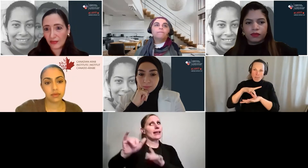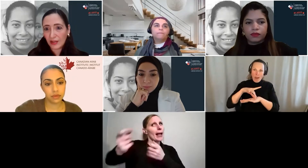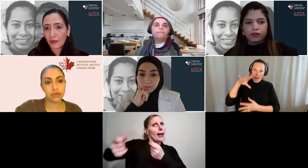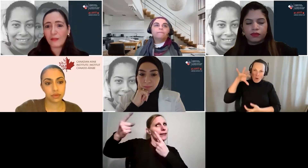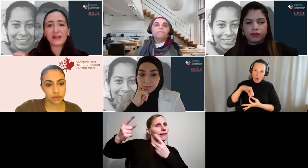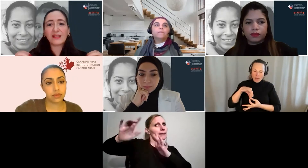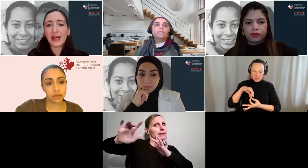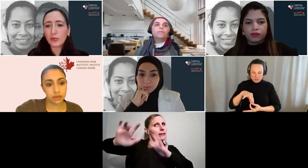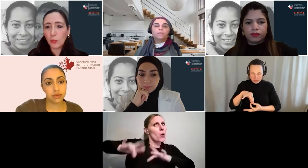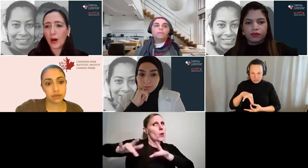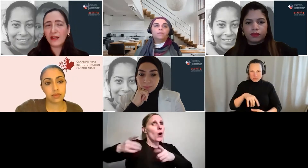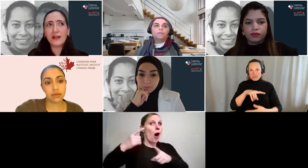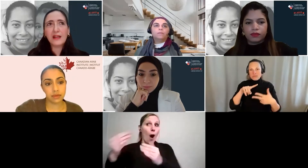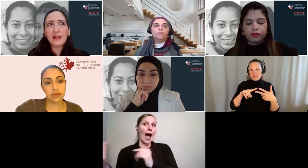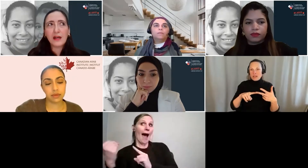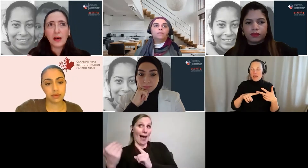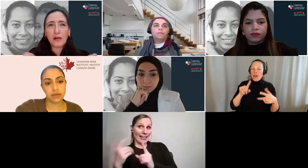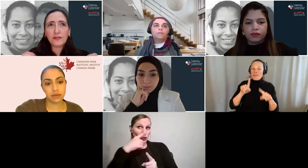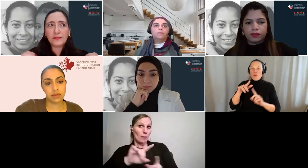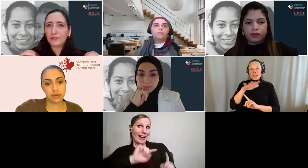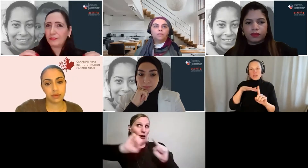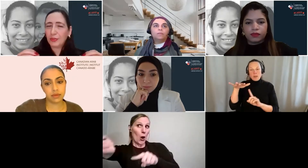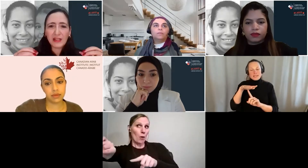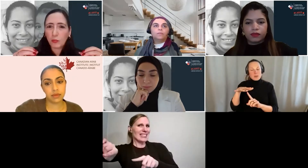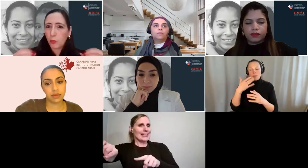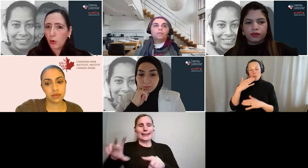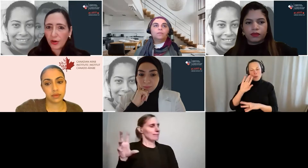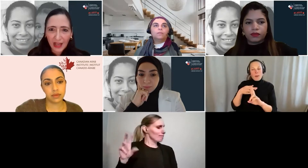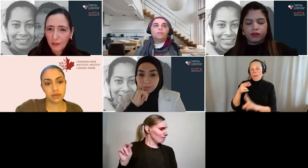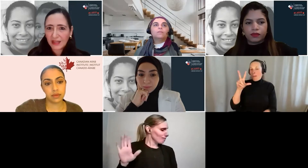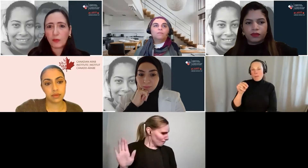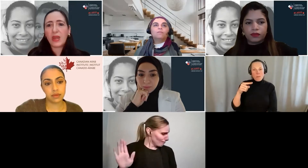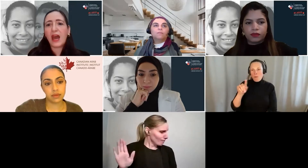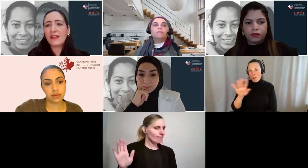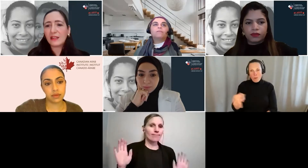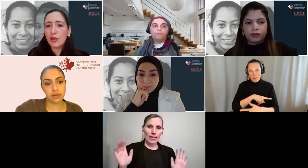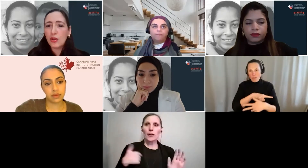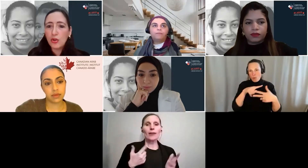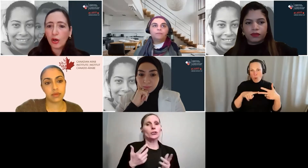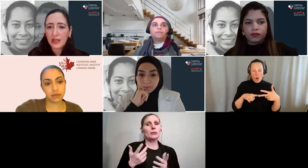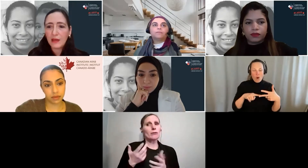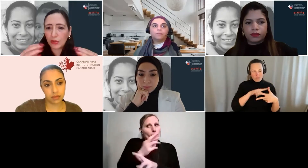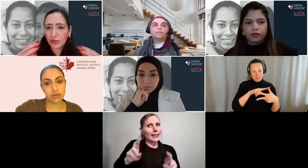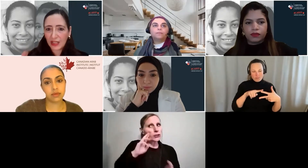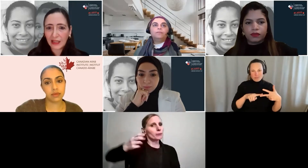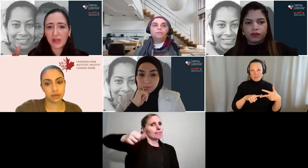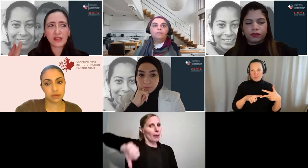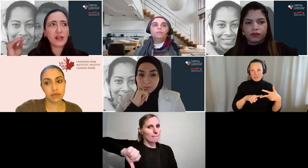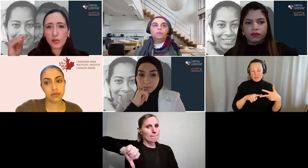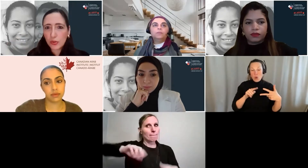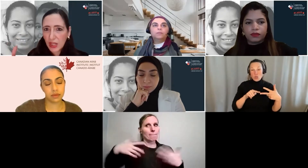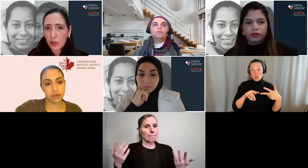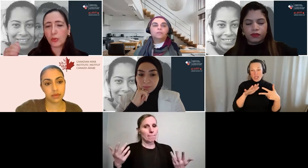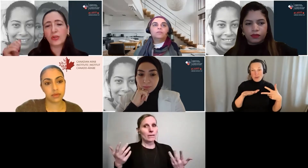situation? Right? Because that's one of probably worst enemies that we have, is not being able to set